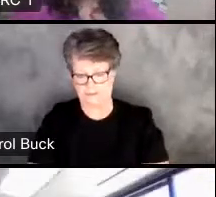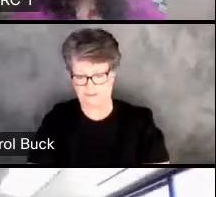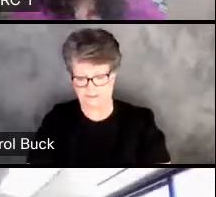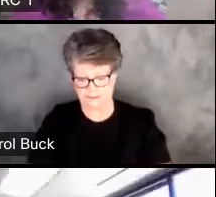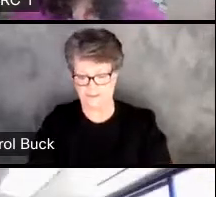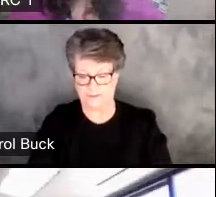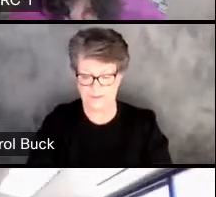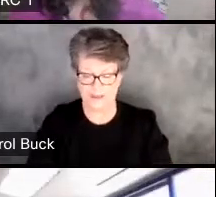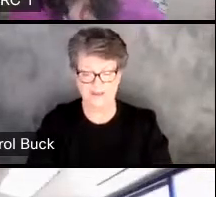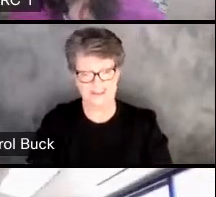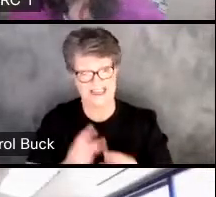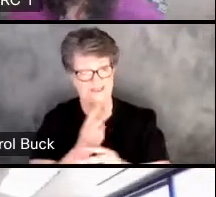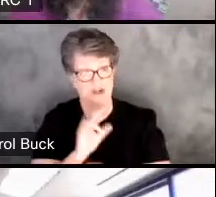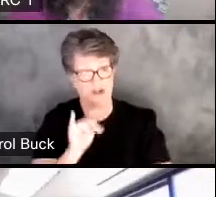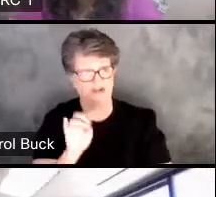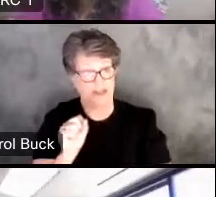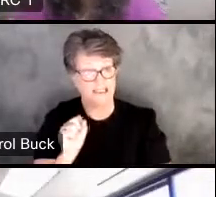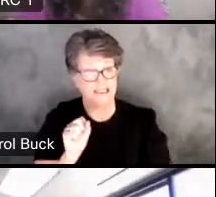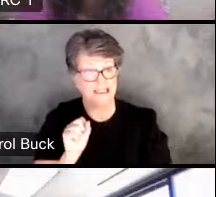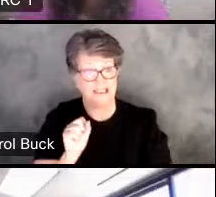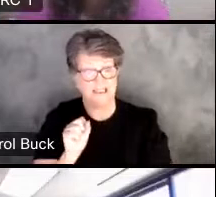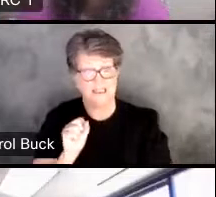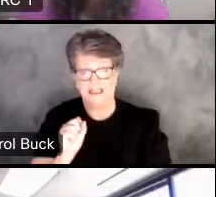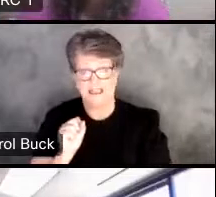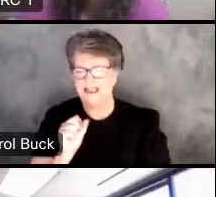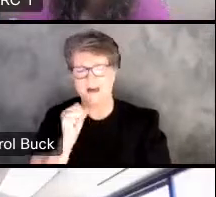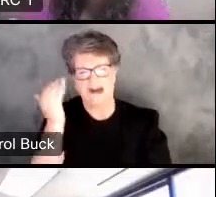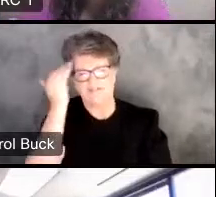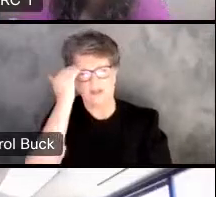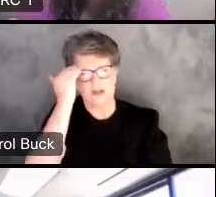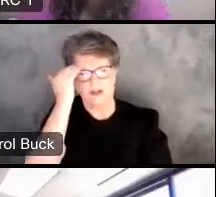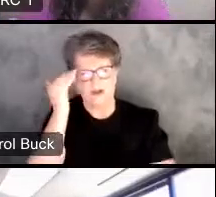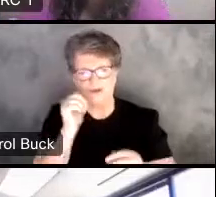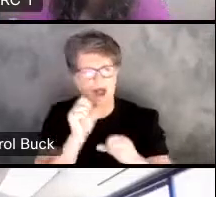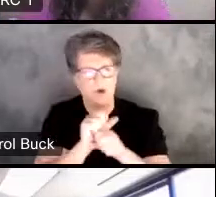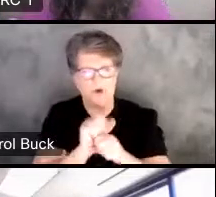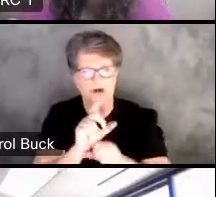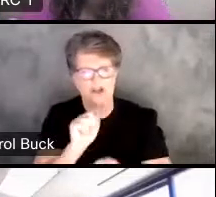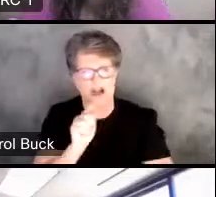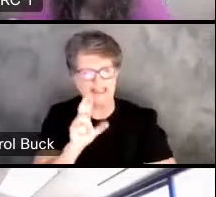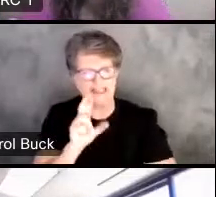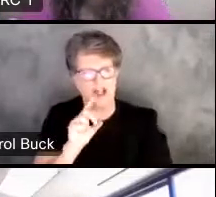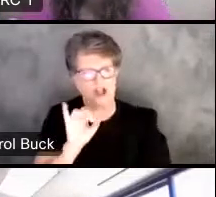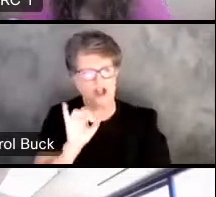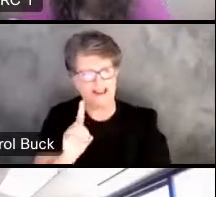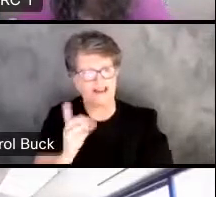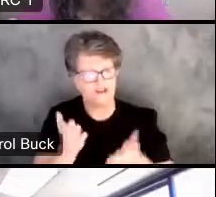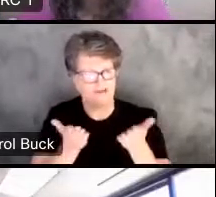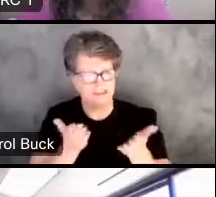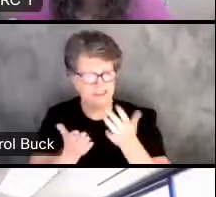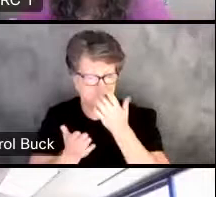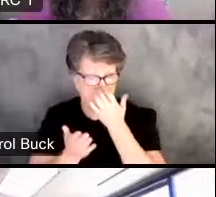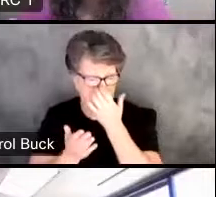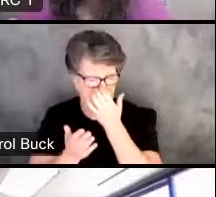In figuring the rate, there's some, I'm not familiar and haven't worked on the Taylor Date services and figuring the rate, but we'll